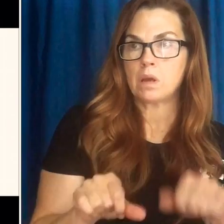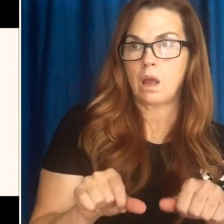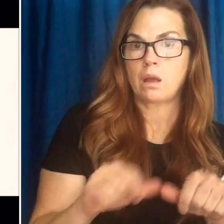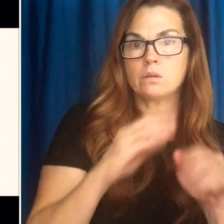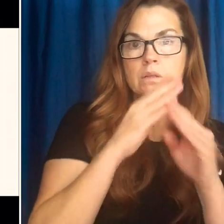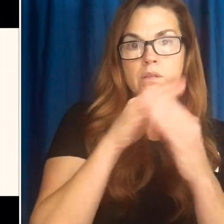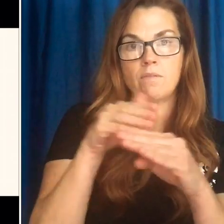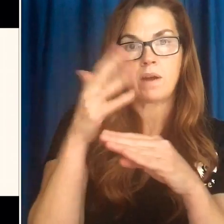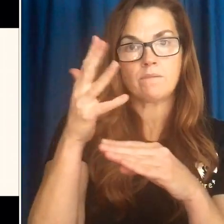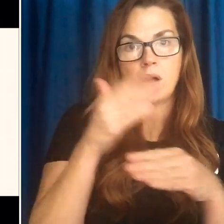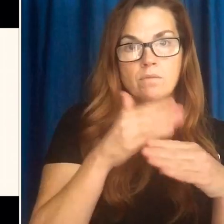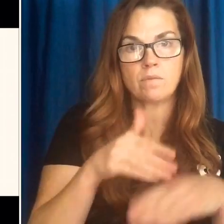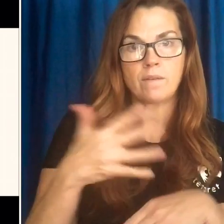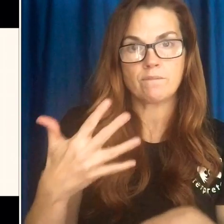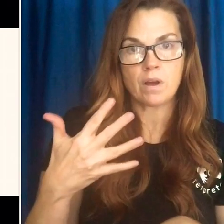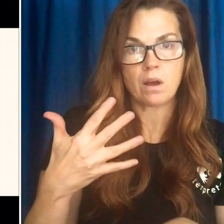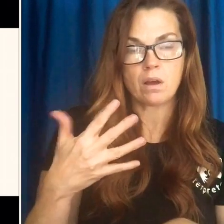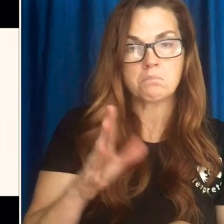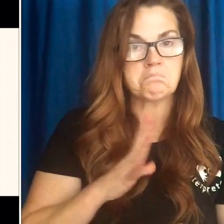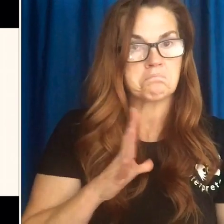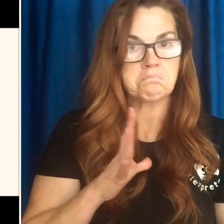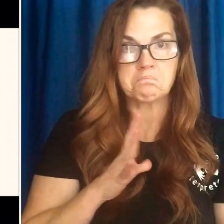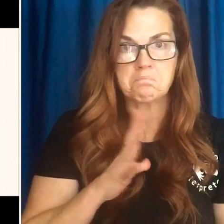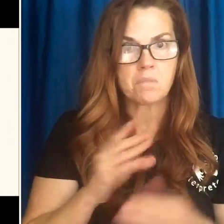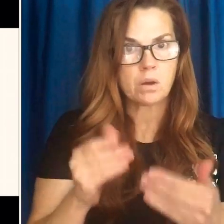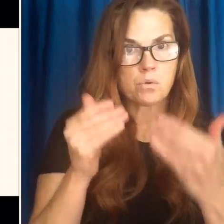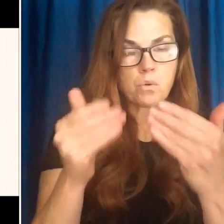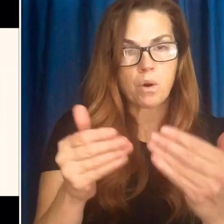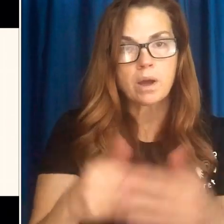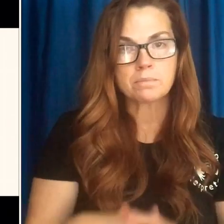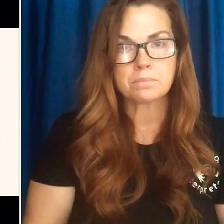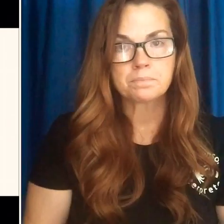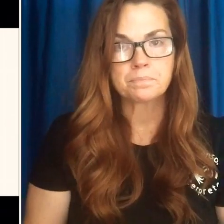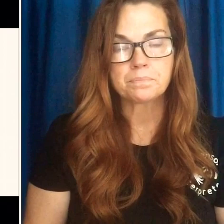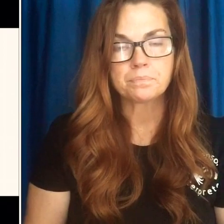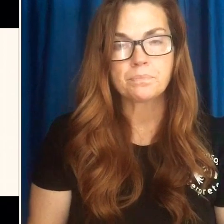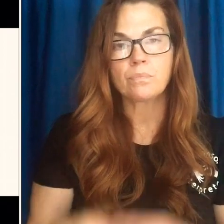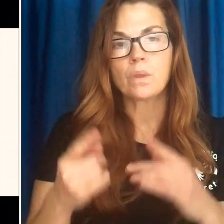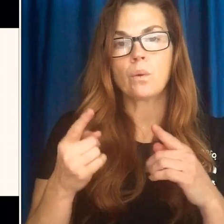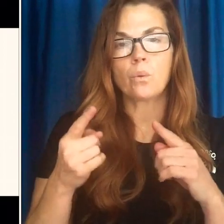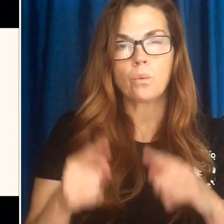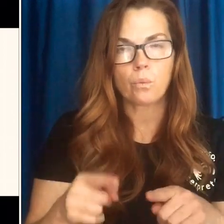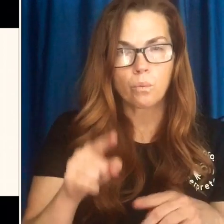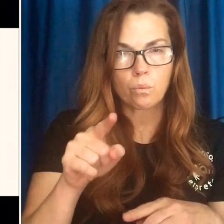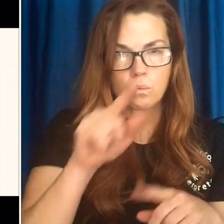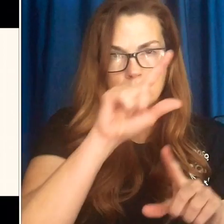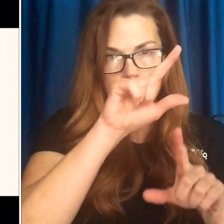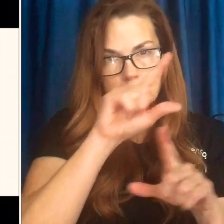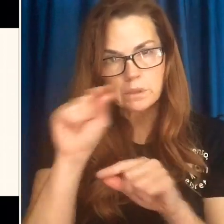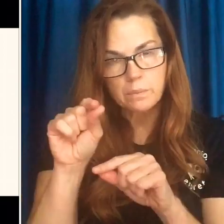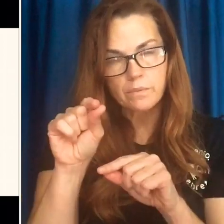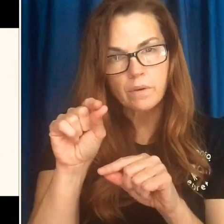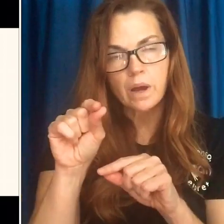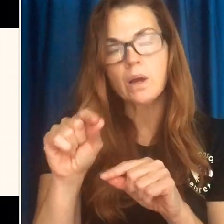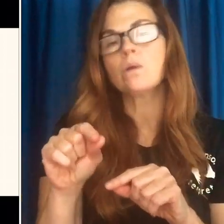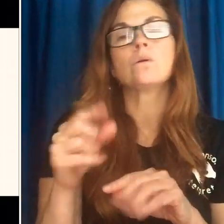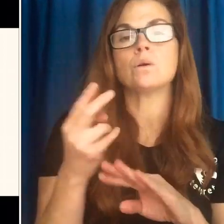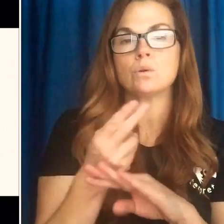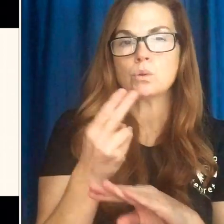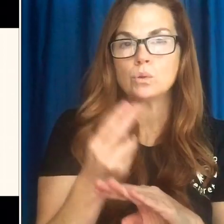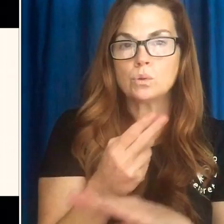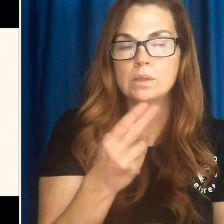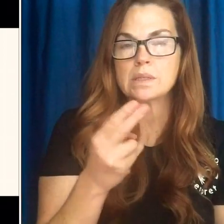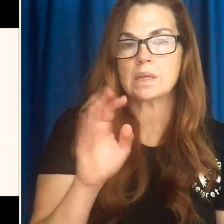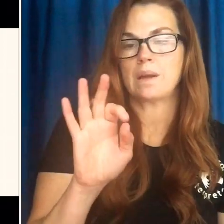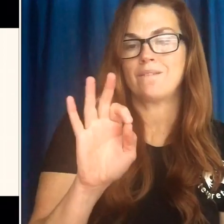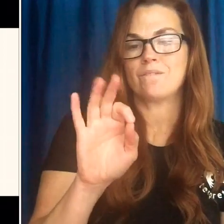absolutely use that. When you simplify by using a common factor other